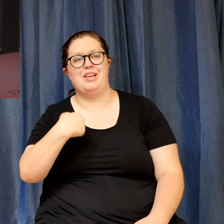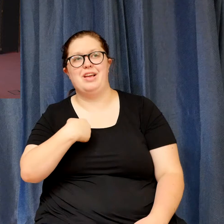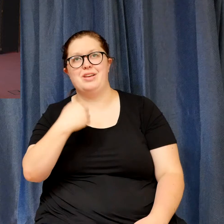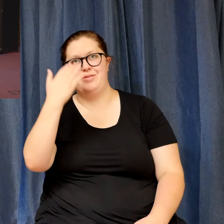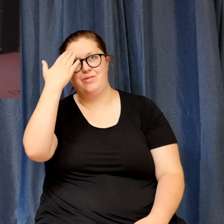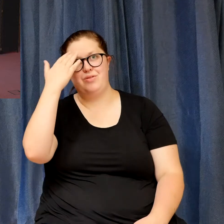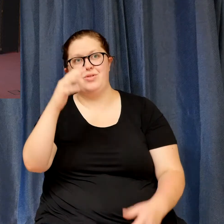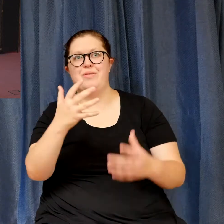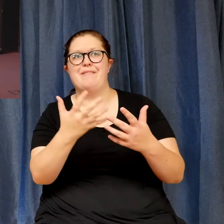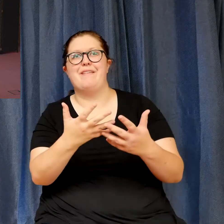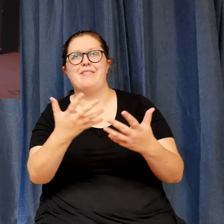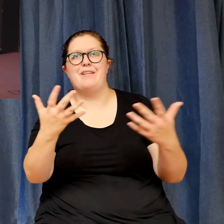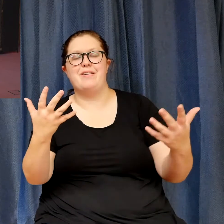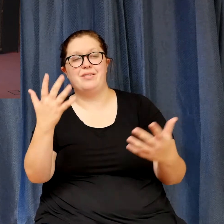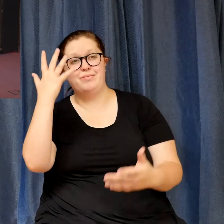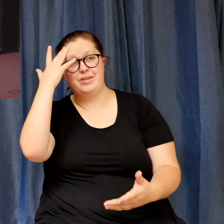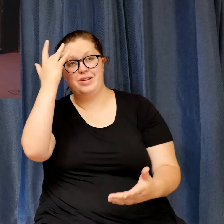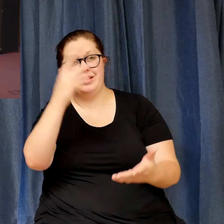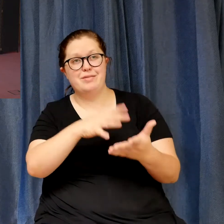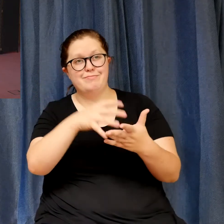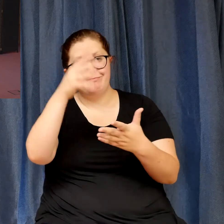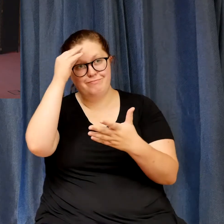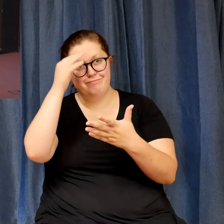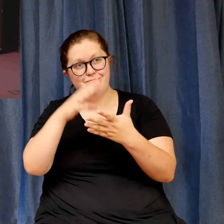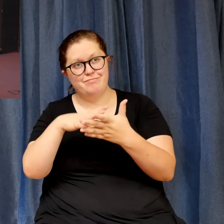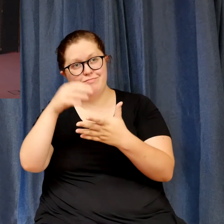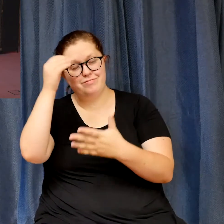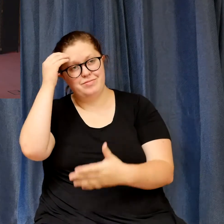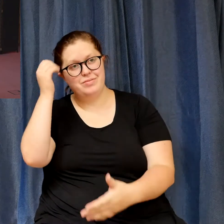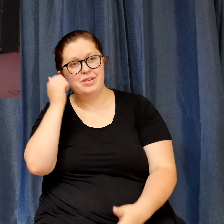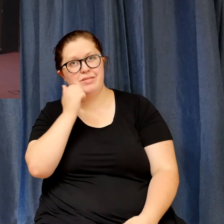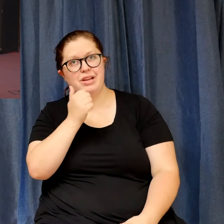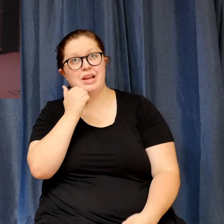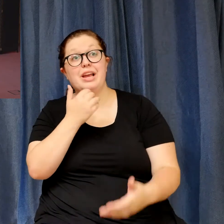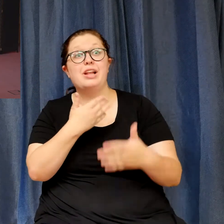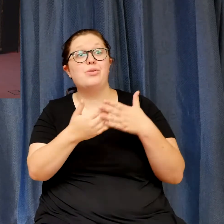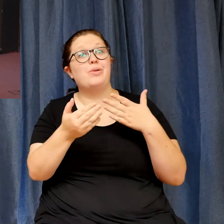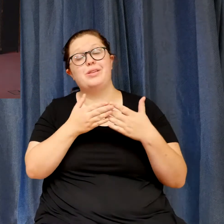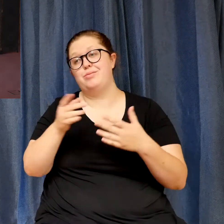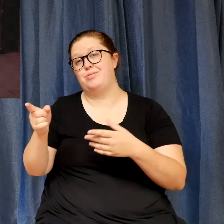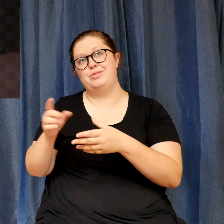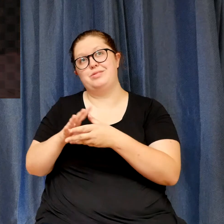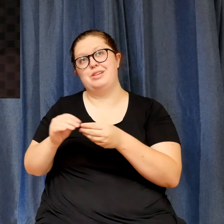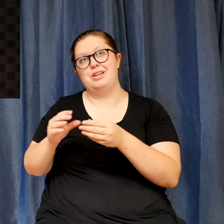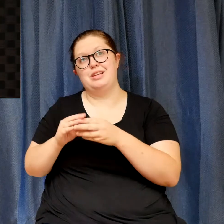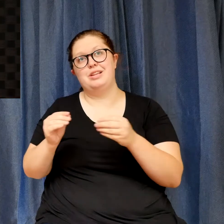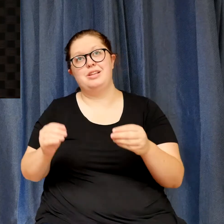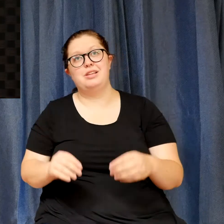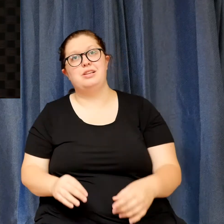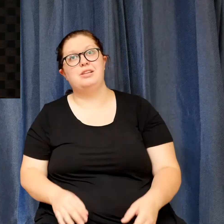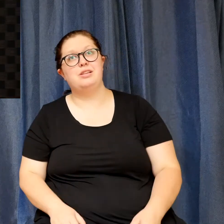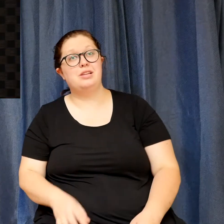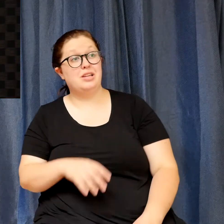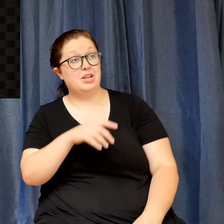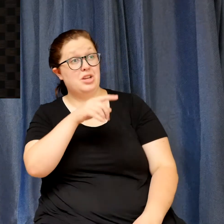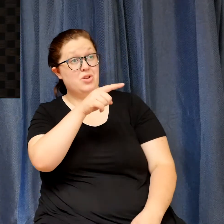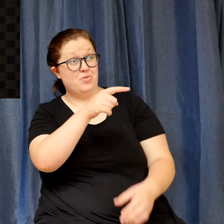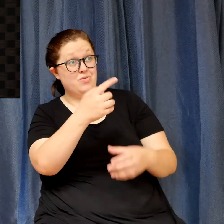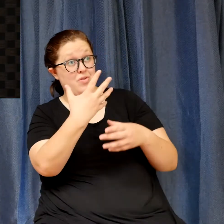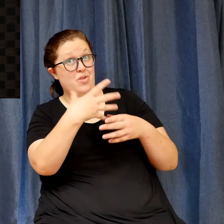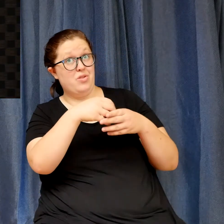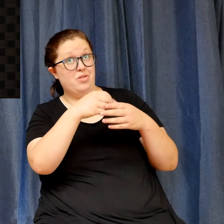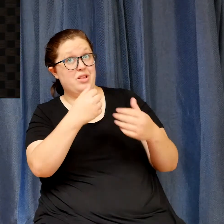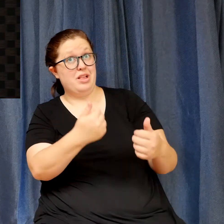know because I'm learning so much every day. But anyway, this is what she said. "Raz, you are awash in a sea